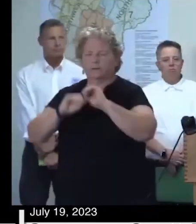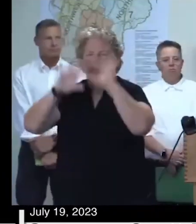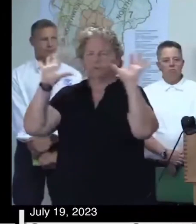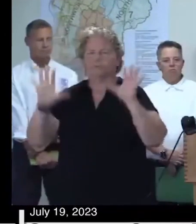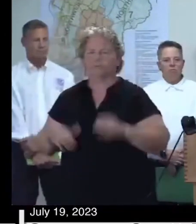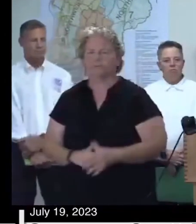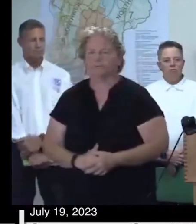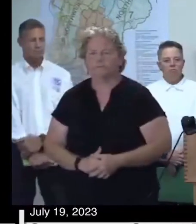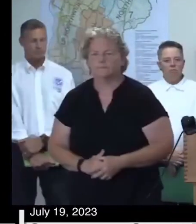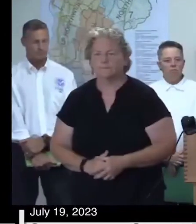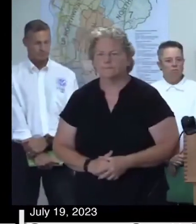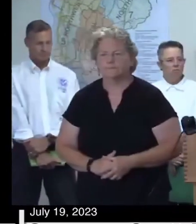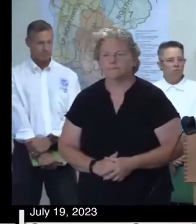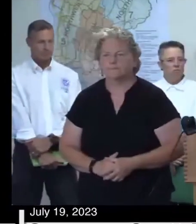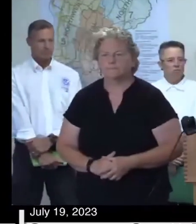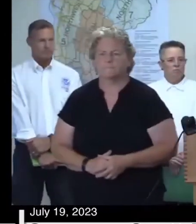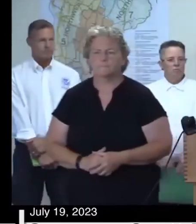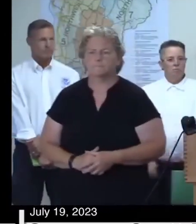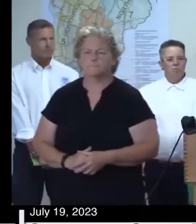Keith, Rutland Herald.